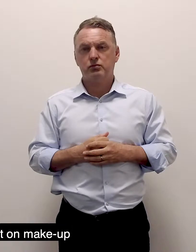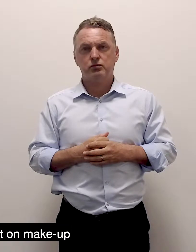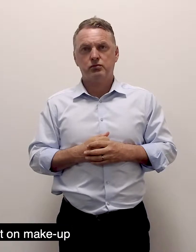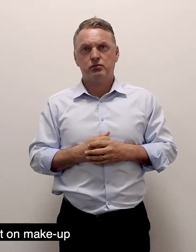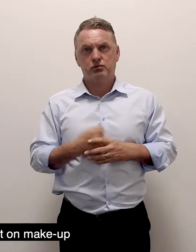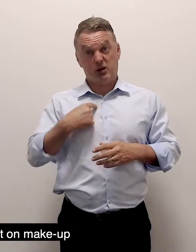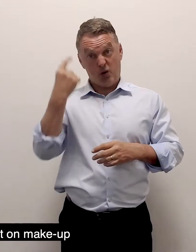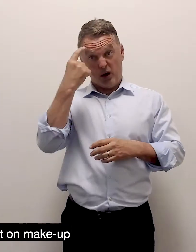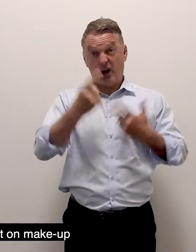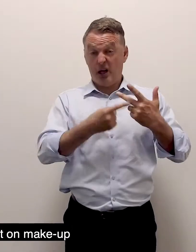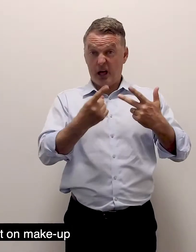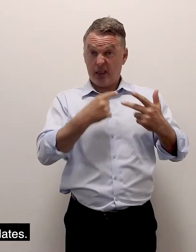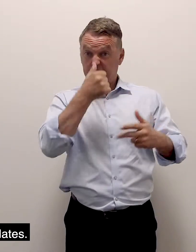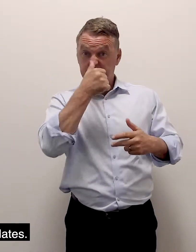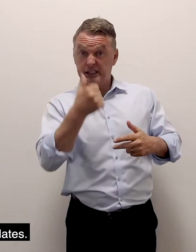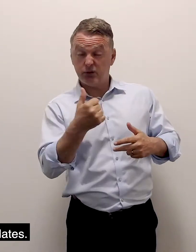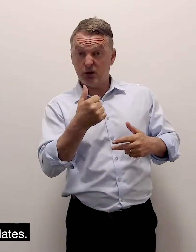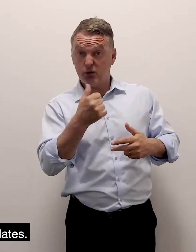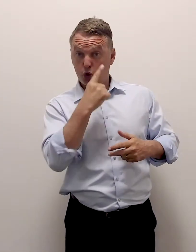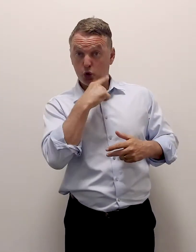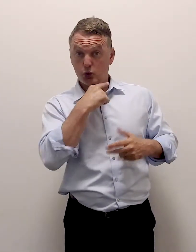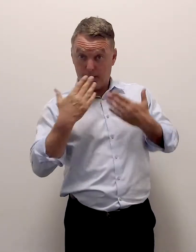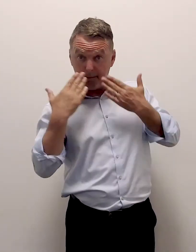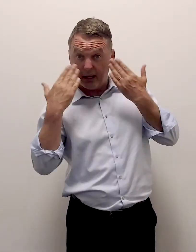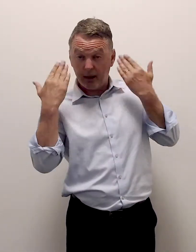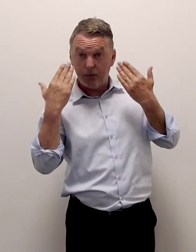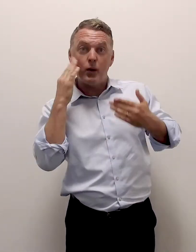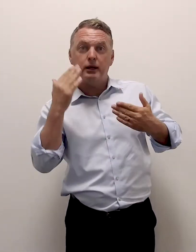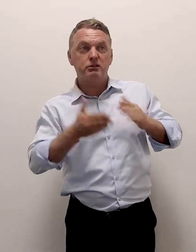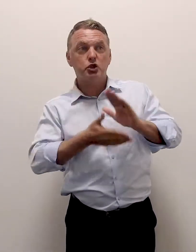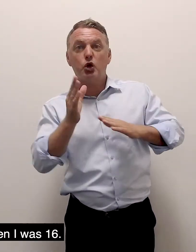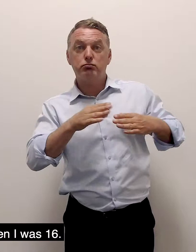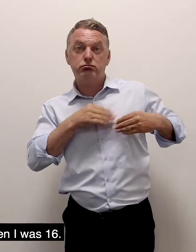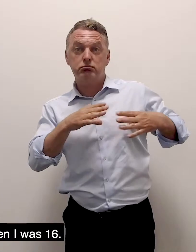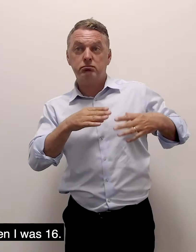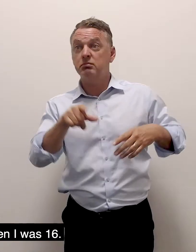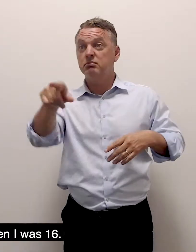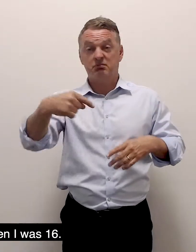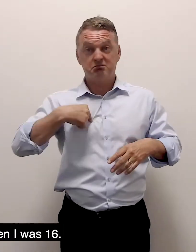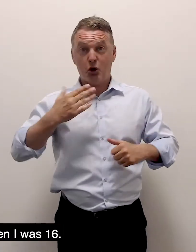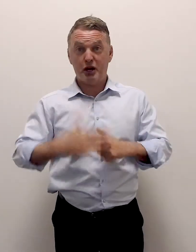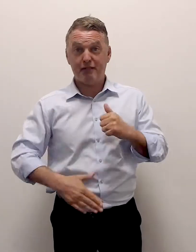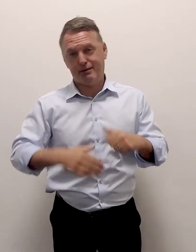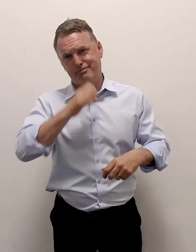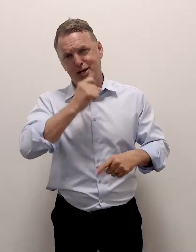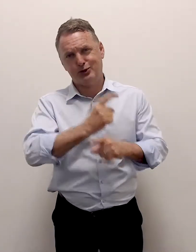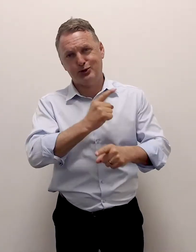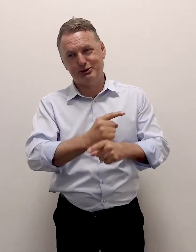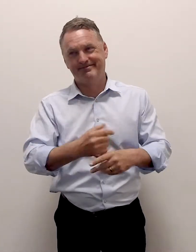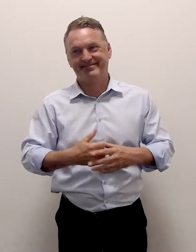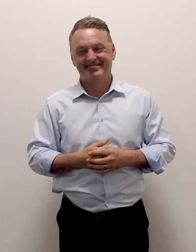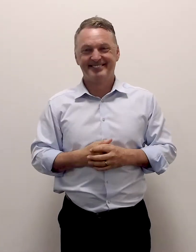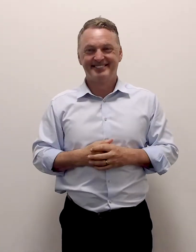Do other 16-year-olds put on makeup when they go on dates? Yes. Well, I didn't when I was 16 years